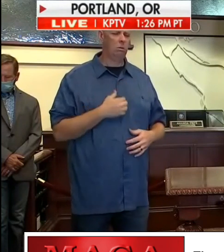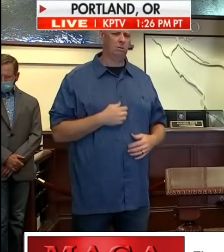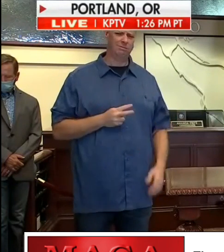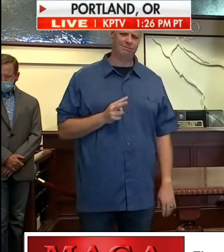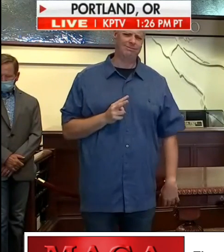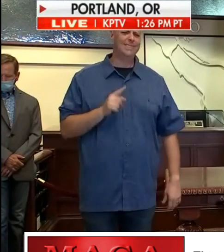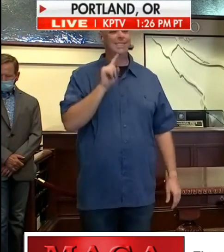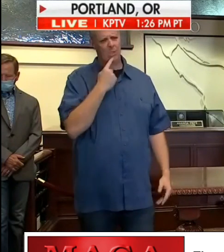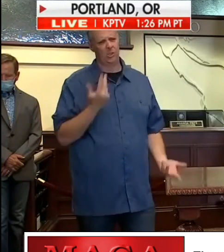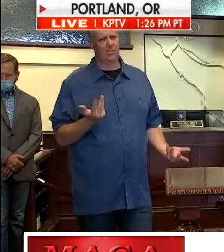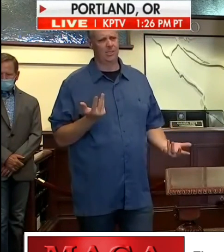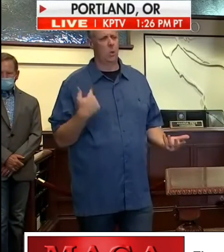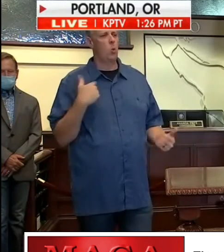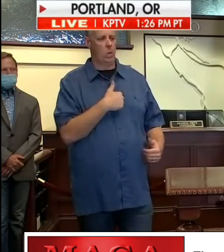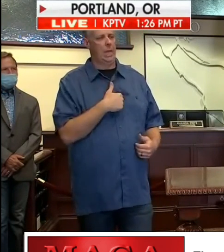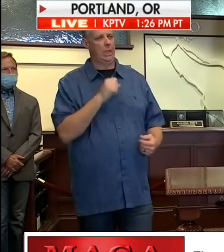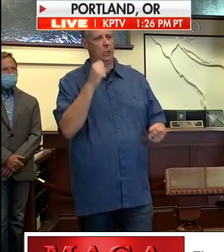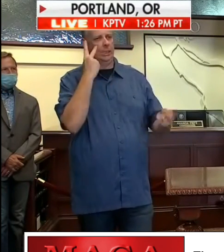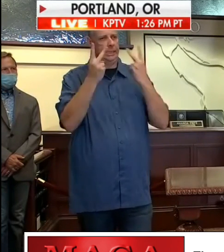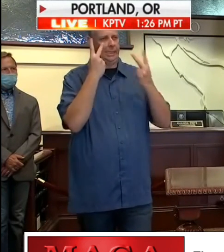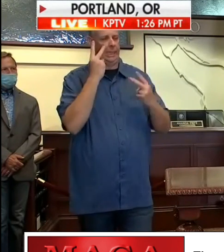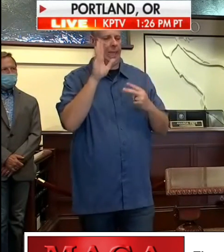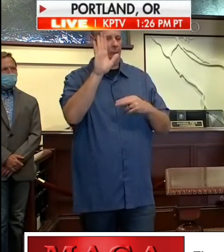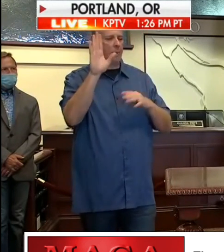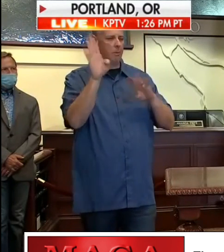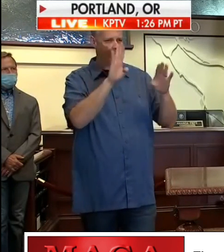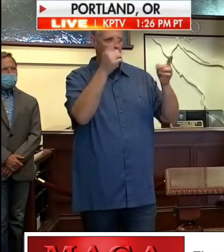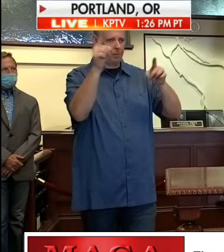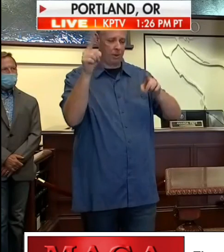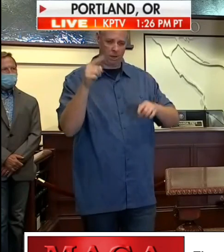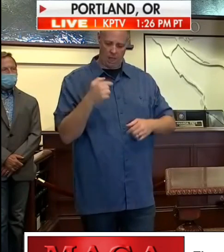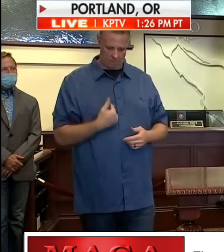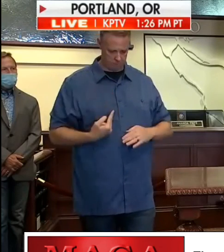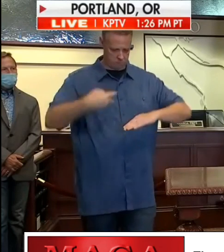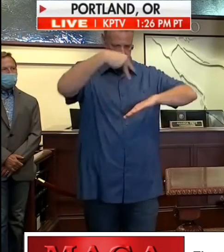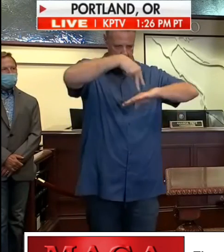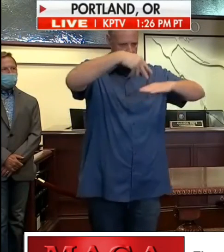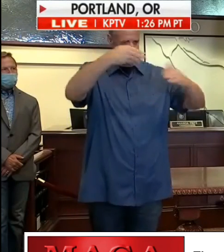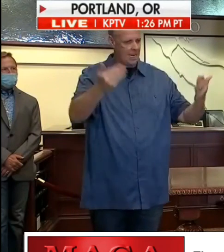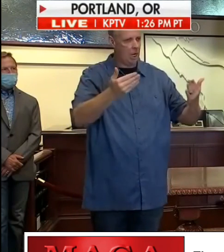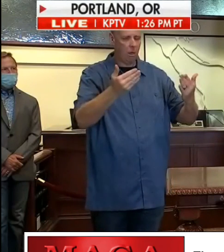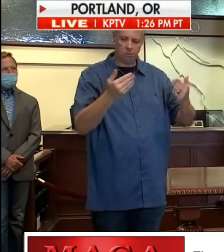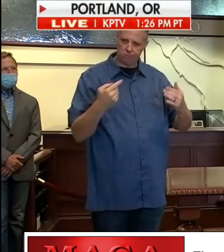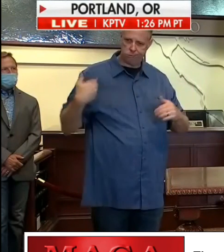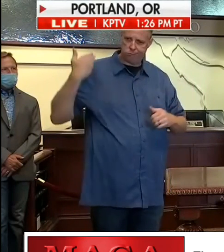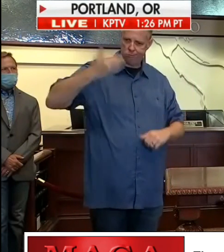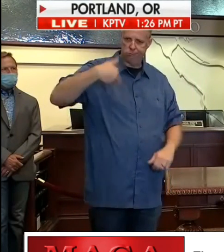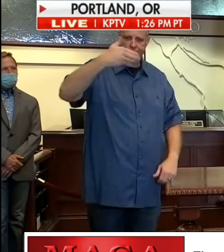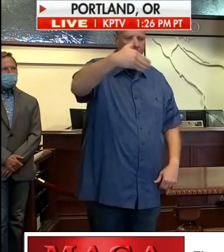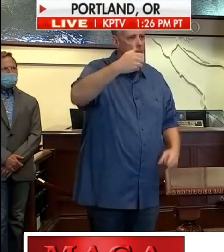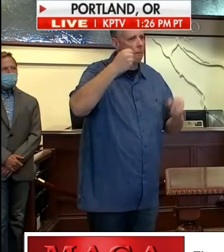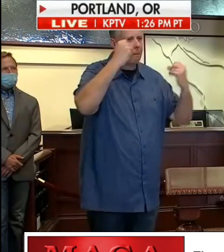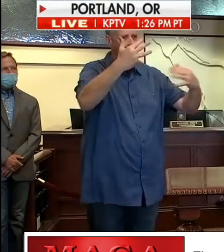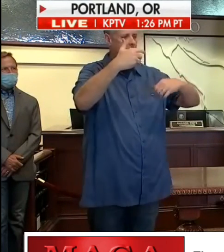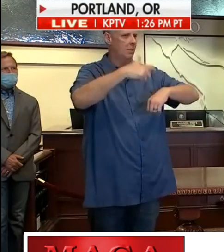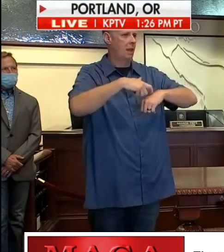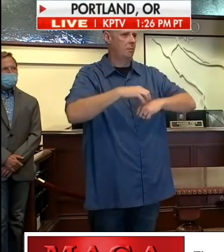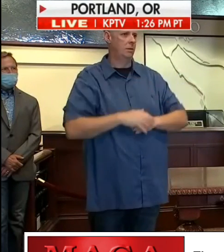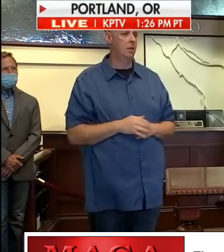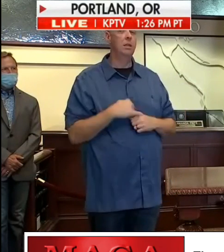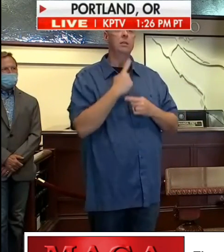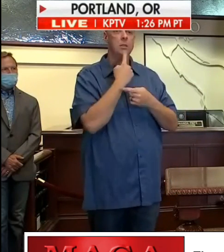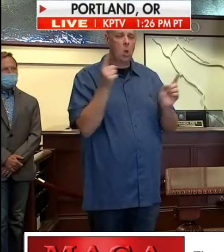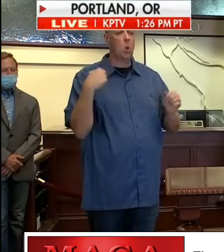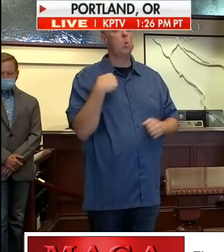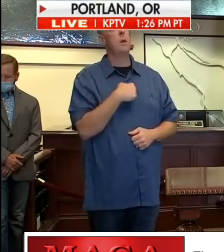me. We all saw this coming. And as I said, I've stood at this podium I don't know how many times and have said that